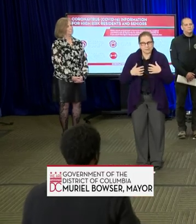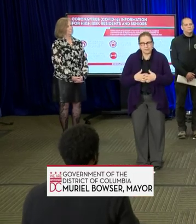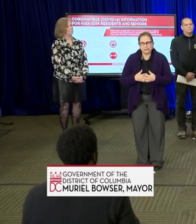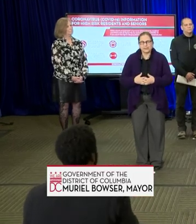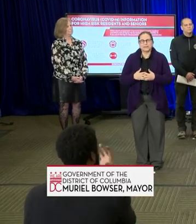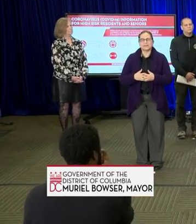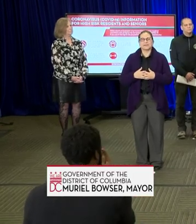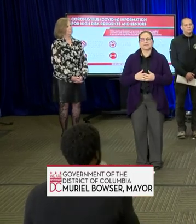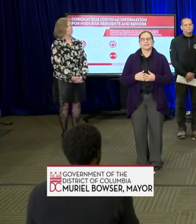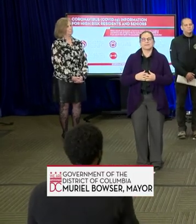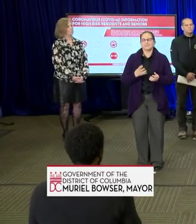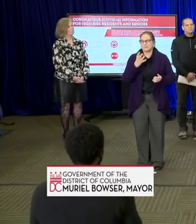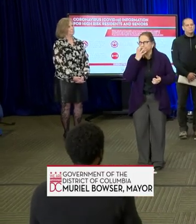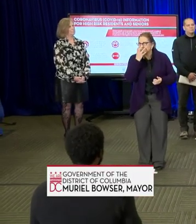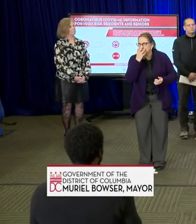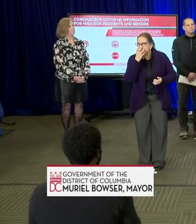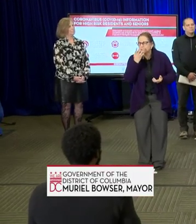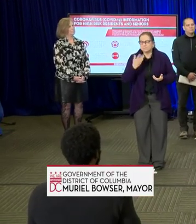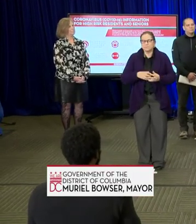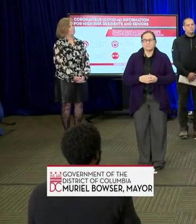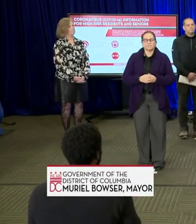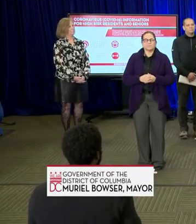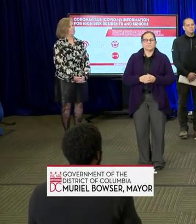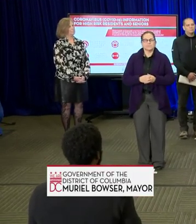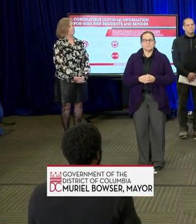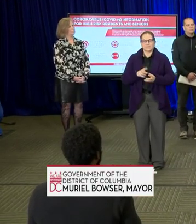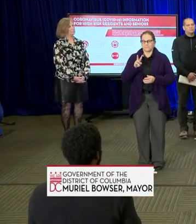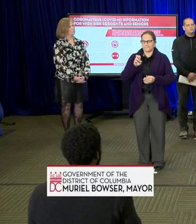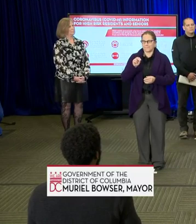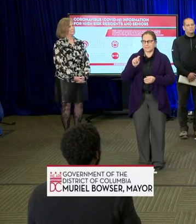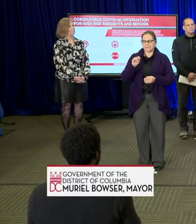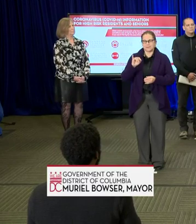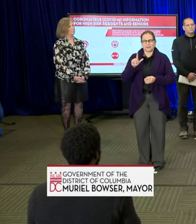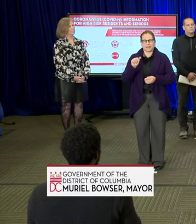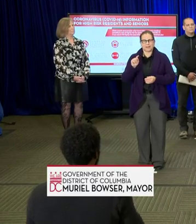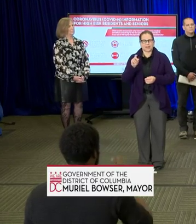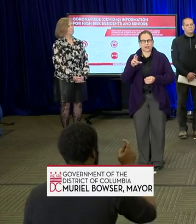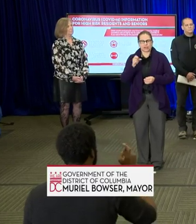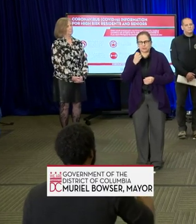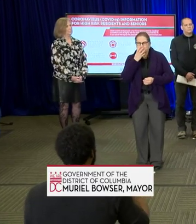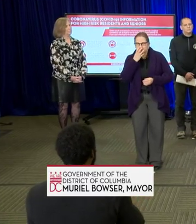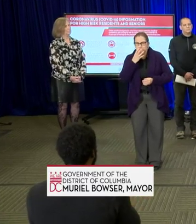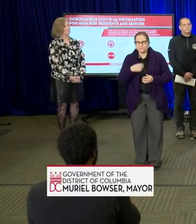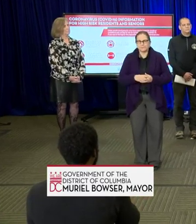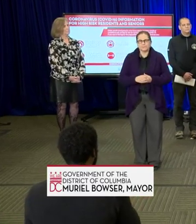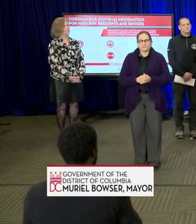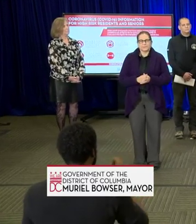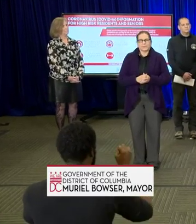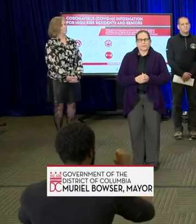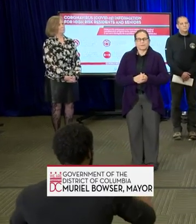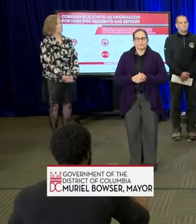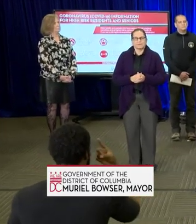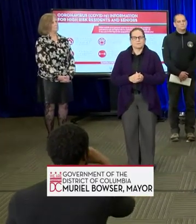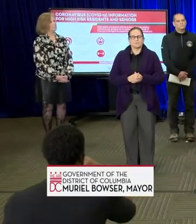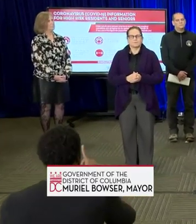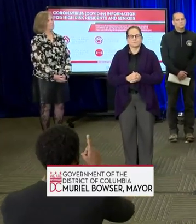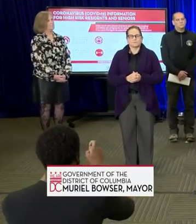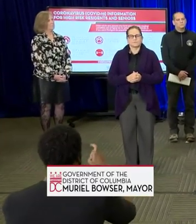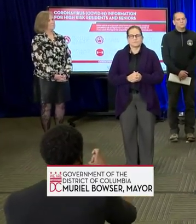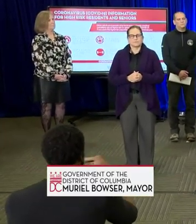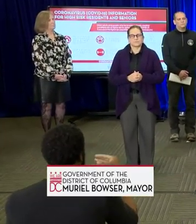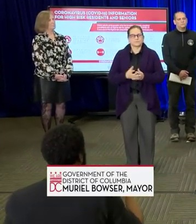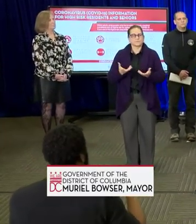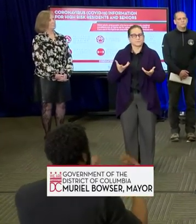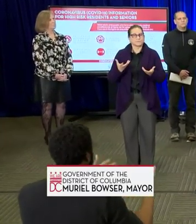actually anywhere in our great nation, that we have the ability to do testing or provide life-saving